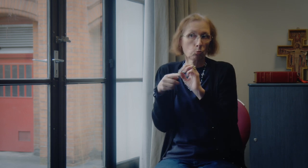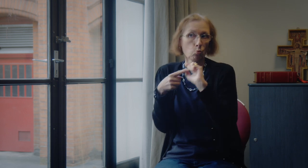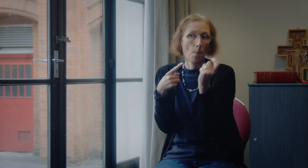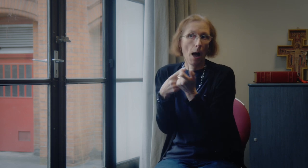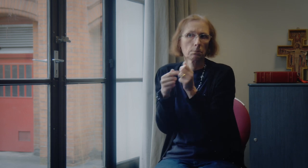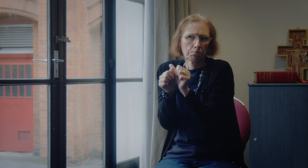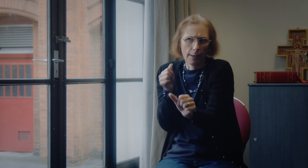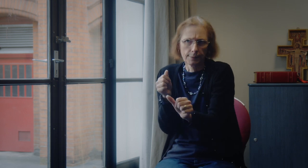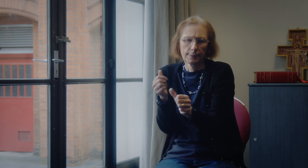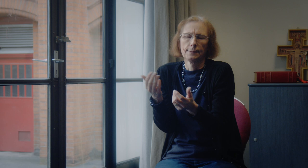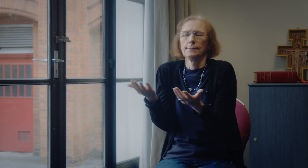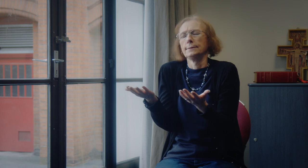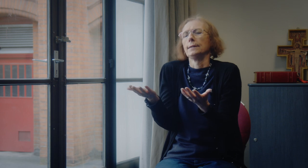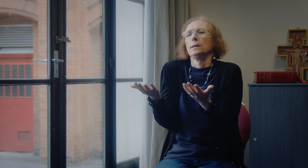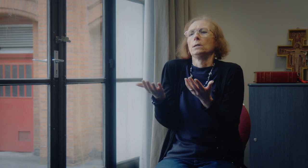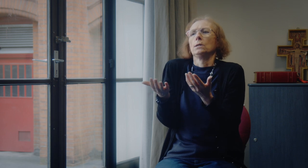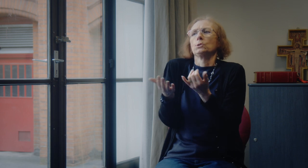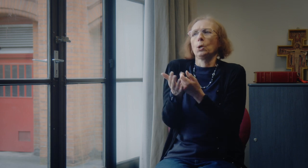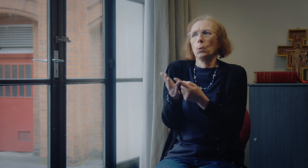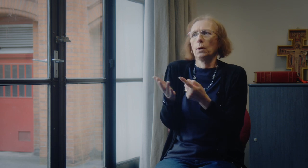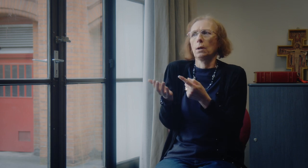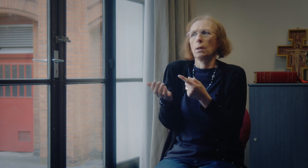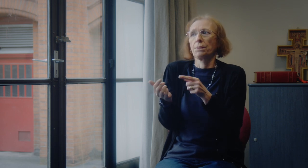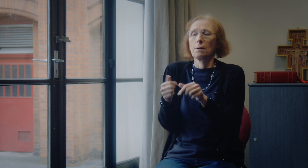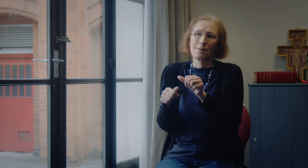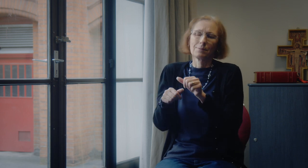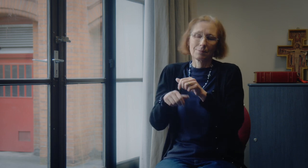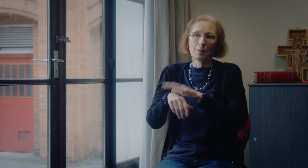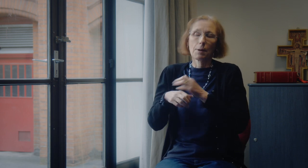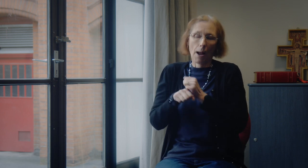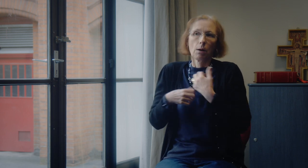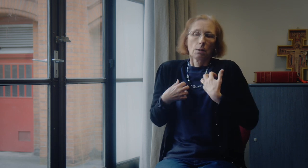Bible in the future. I want more deaf people to come. It's better for the community to get more involved.